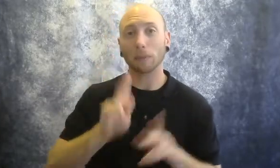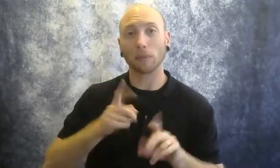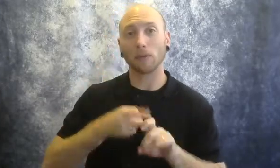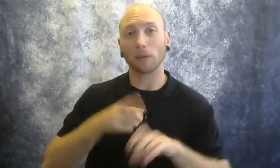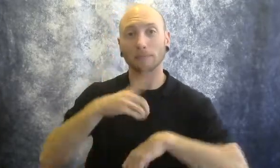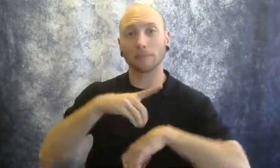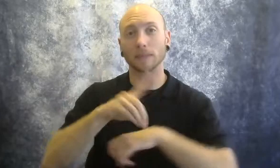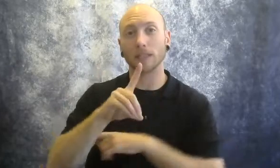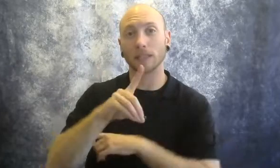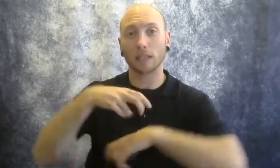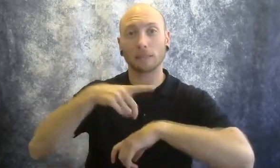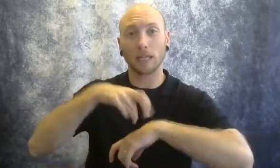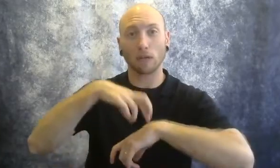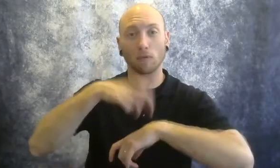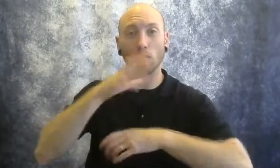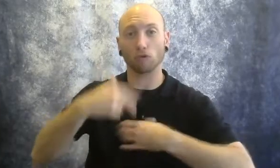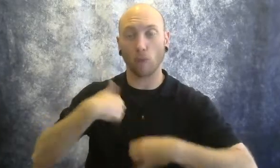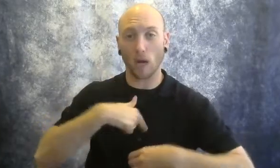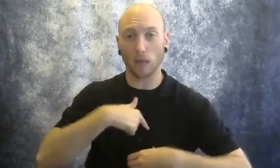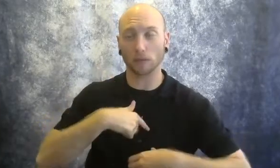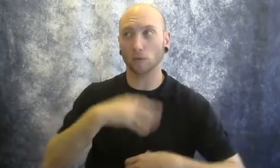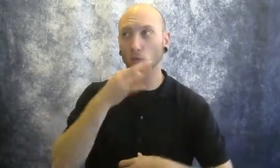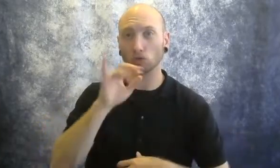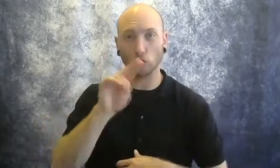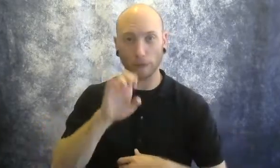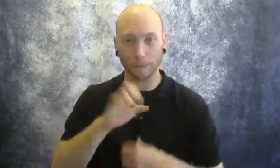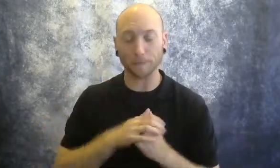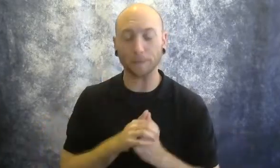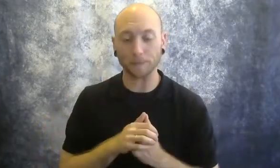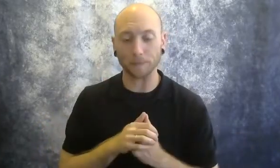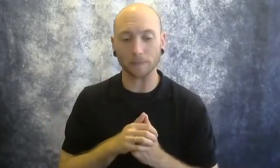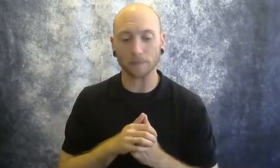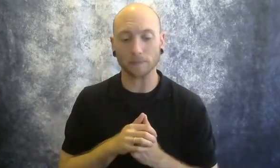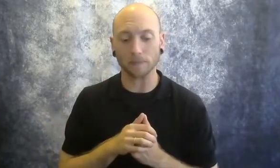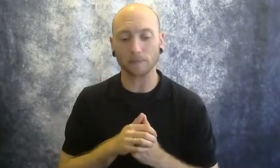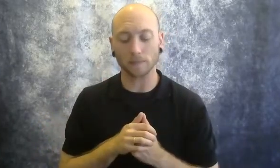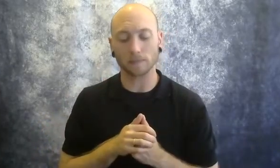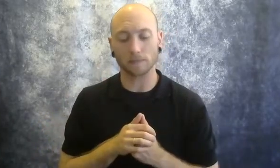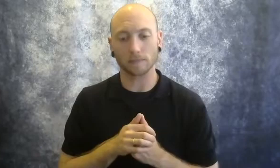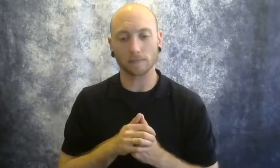poor Dominicans joining us for summer camp here in Clinton in June.